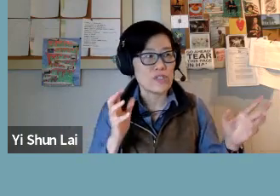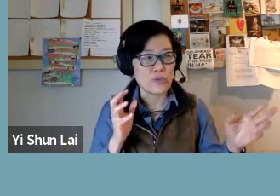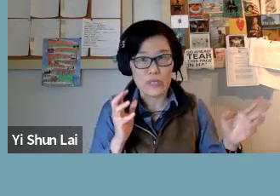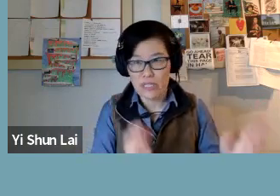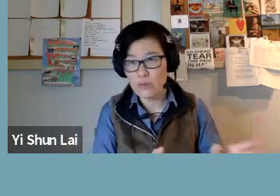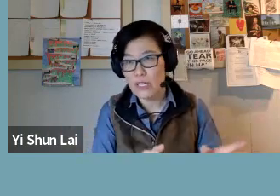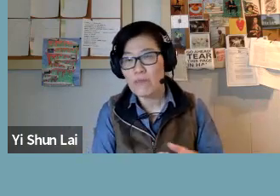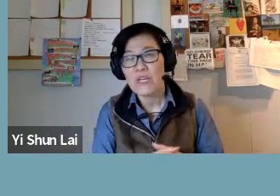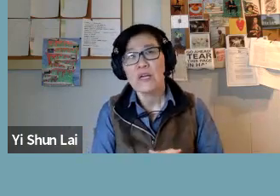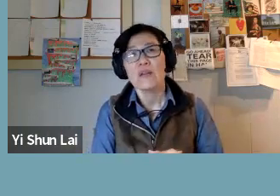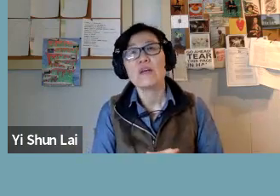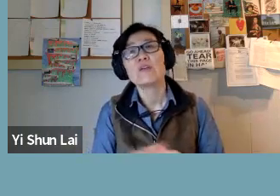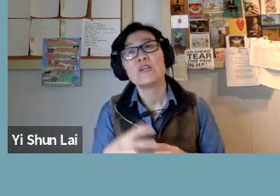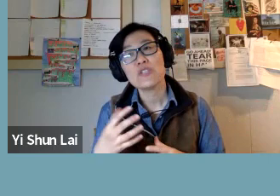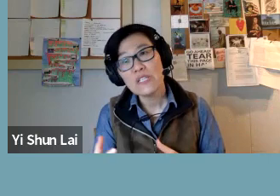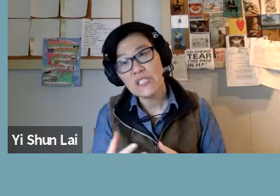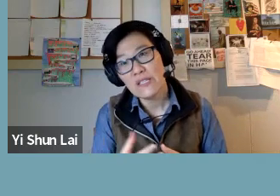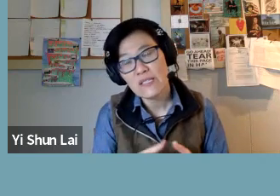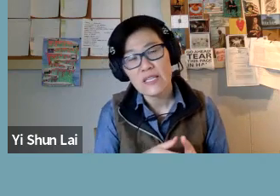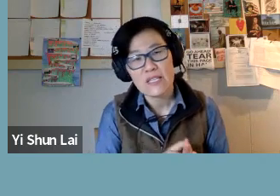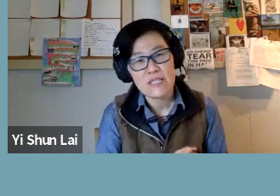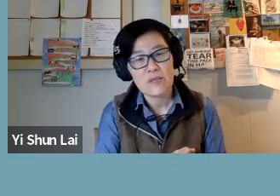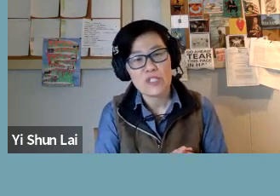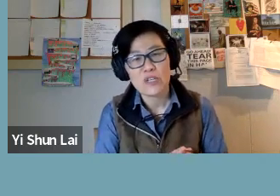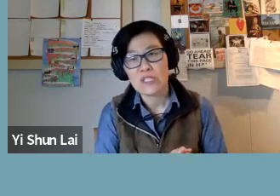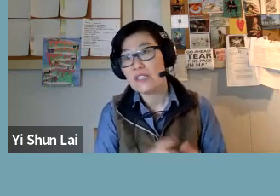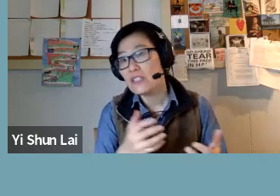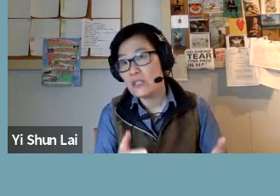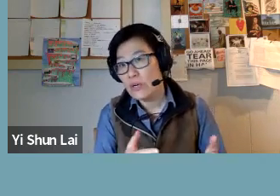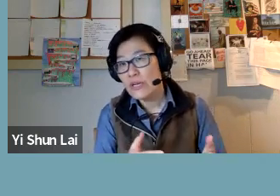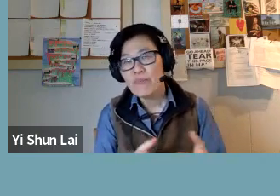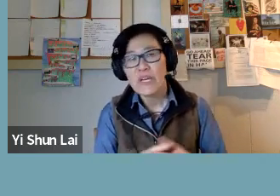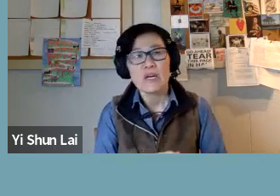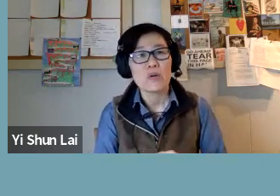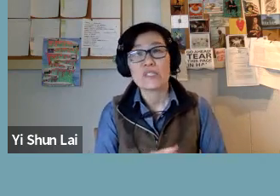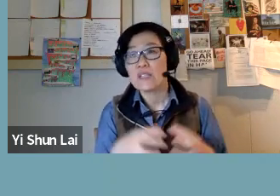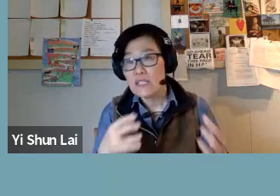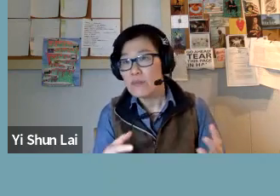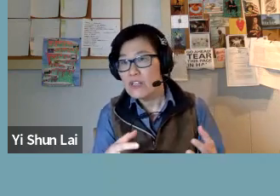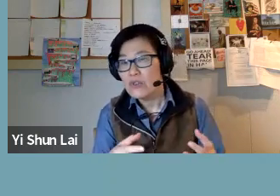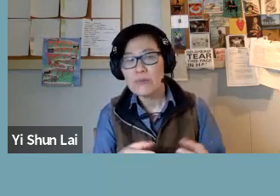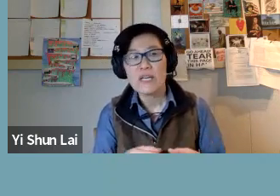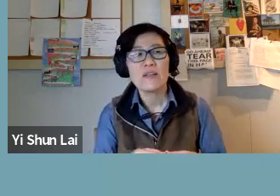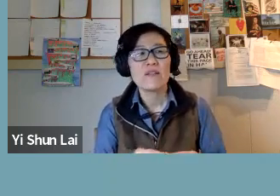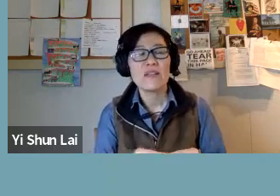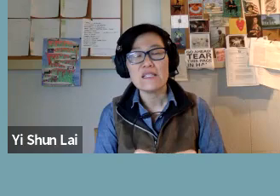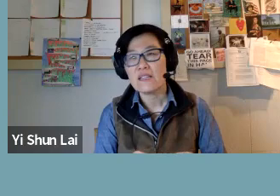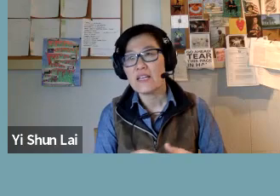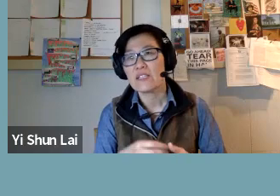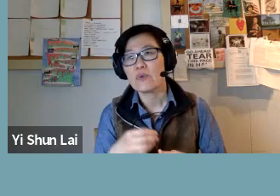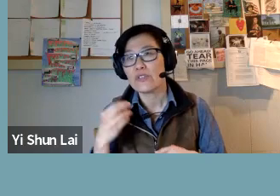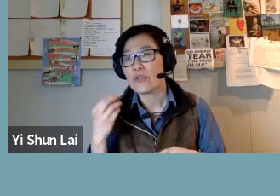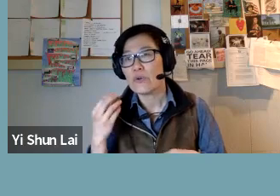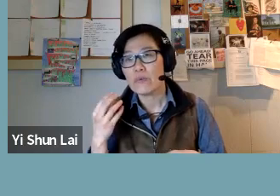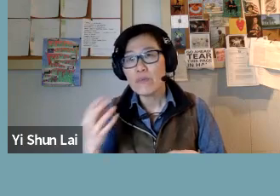go into the slush pile. The other alternative to this is what's called a solicited query or a solicited manuscript. And that's the